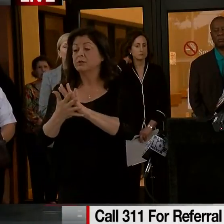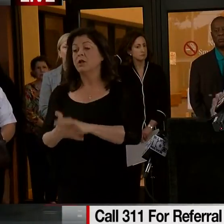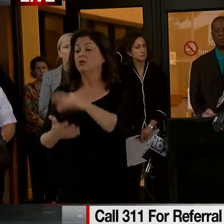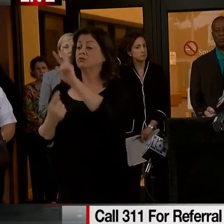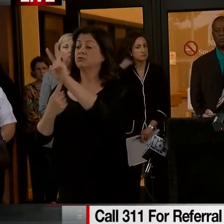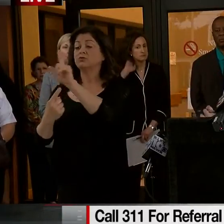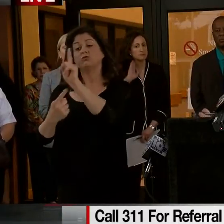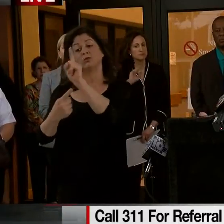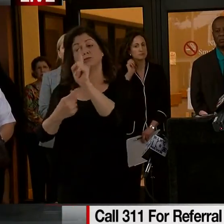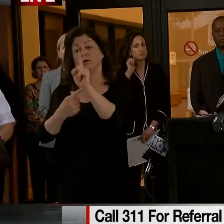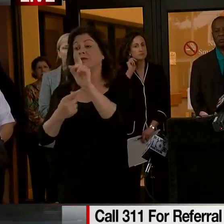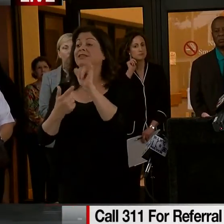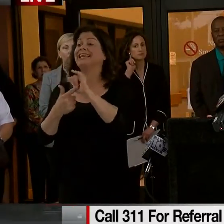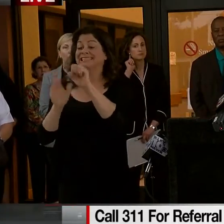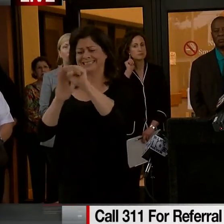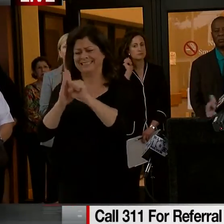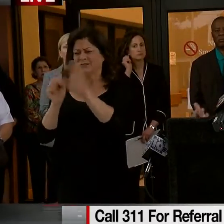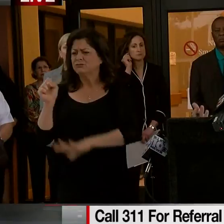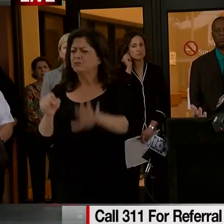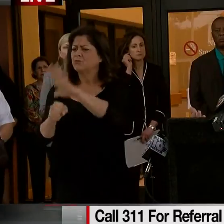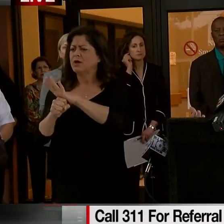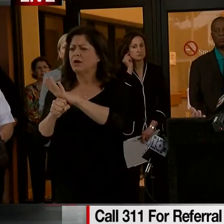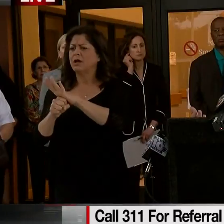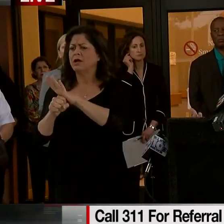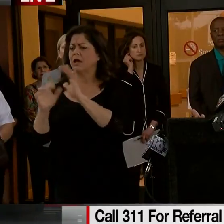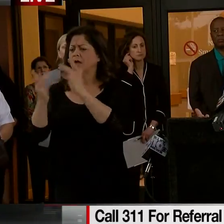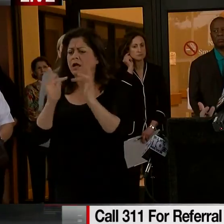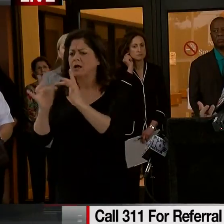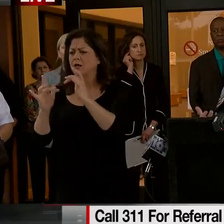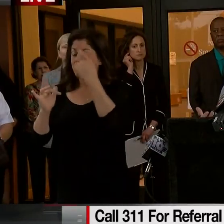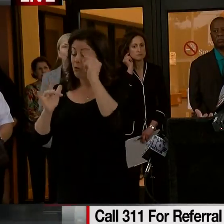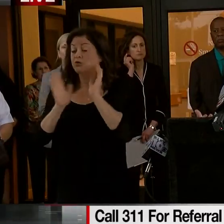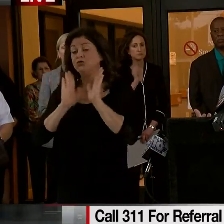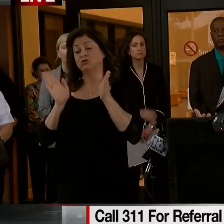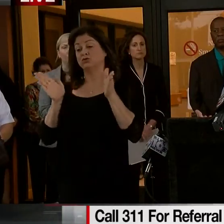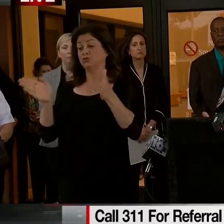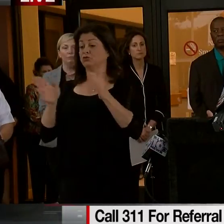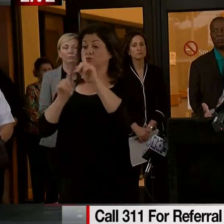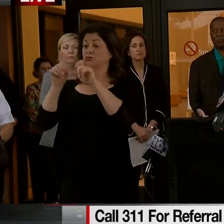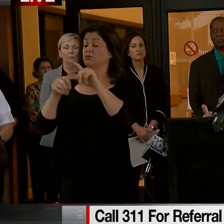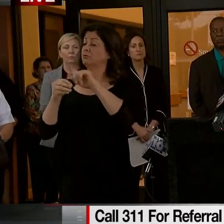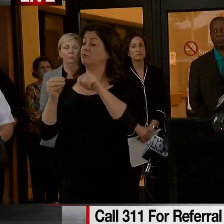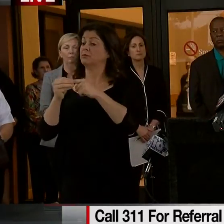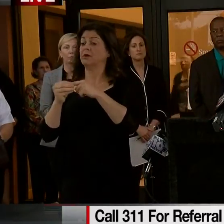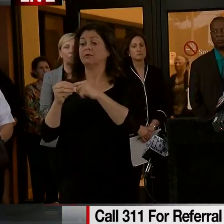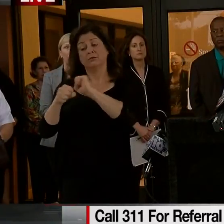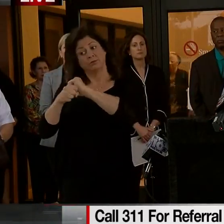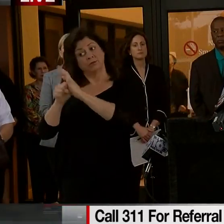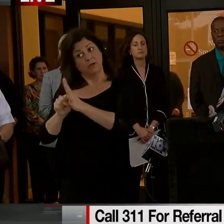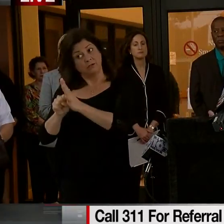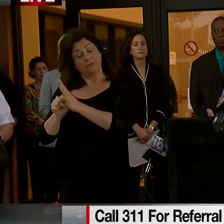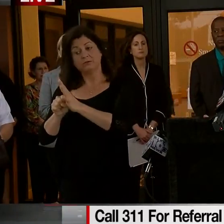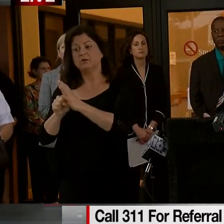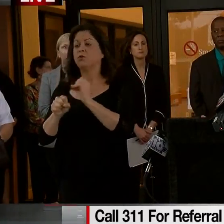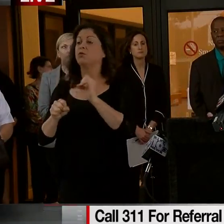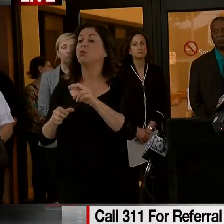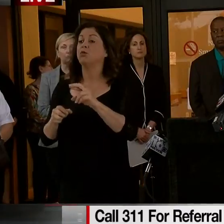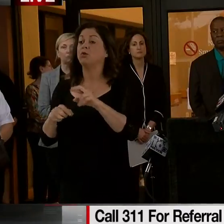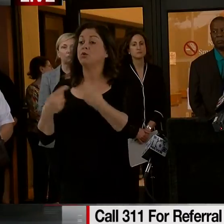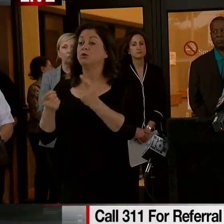is a statewide network to answer general questions about the virus. Or you can head to